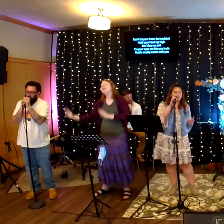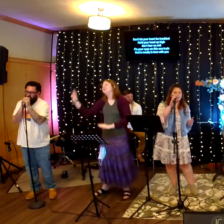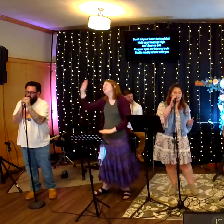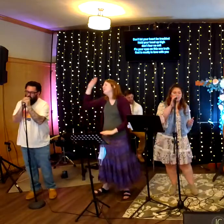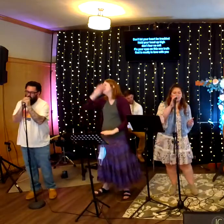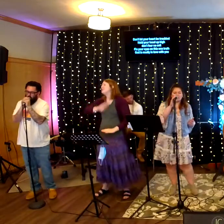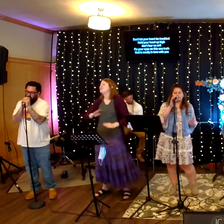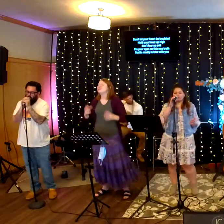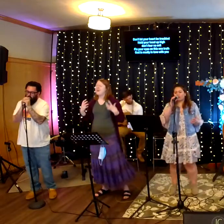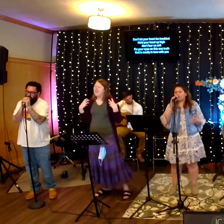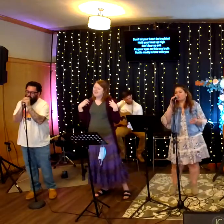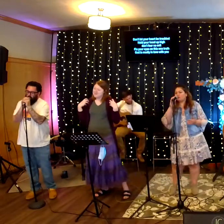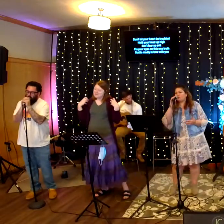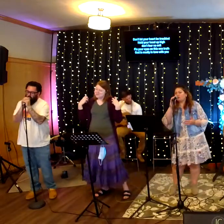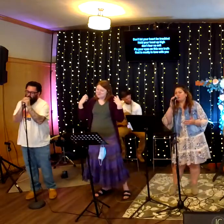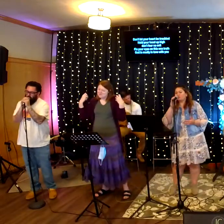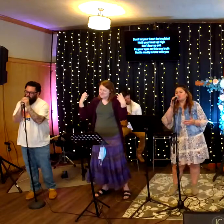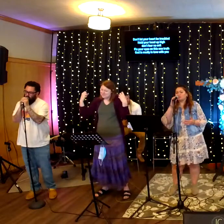be